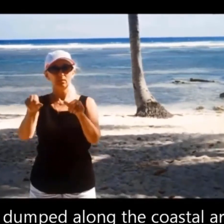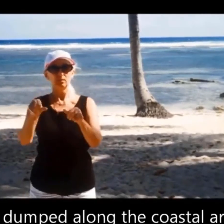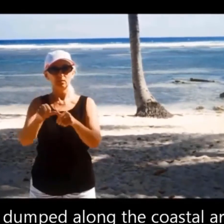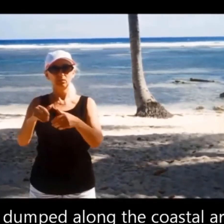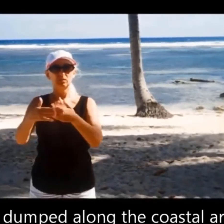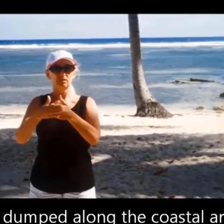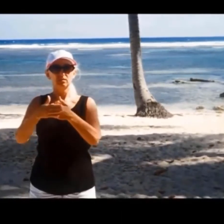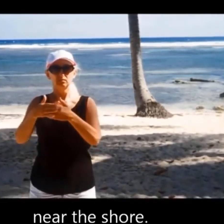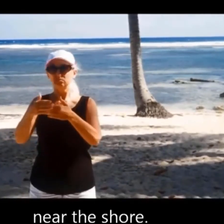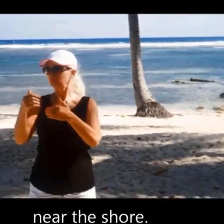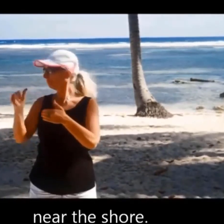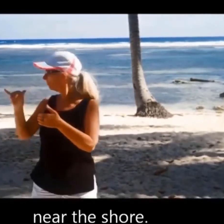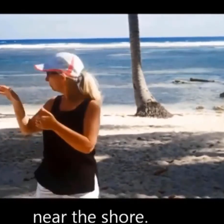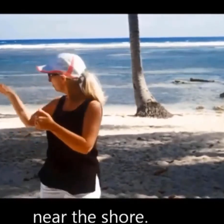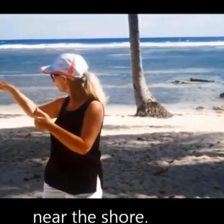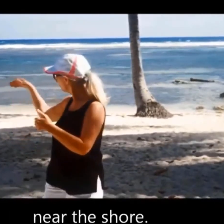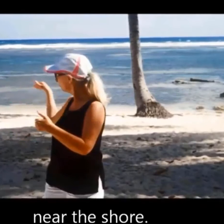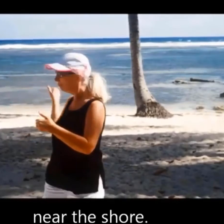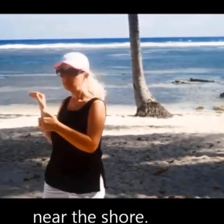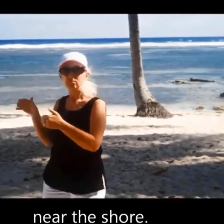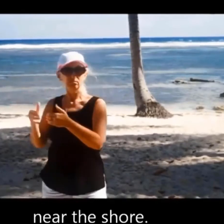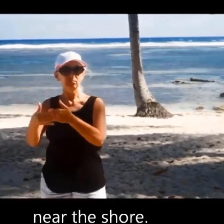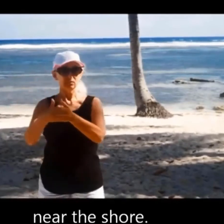the coastal area near the shore here.